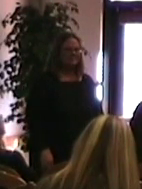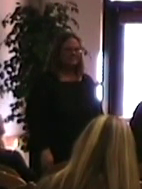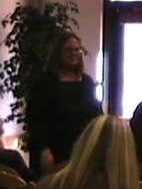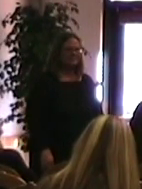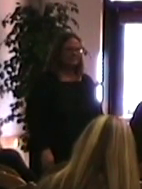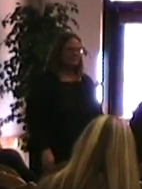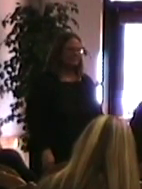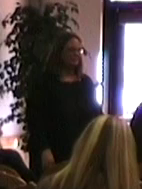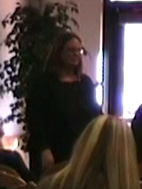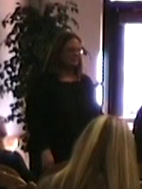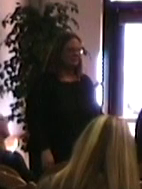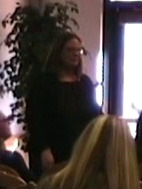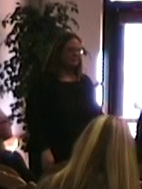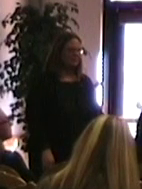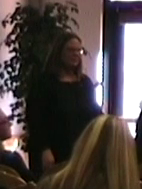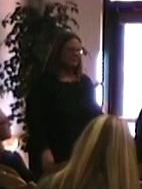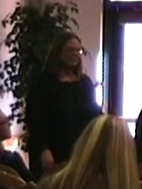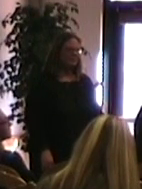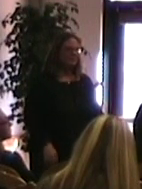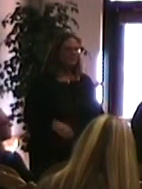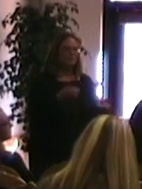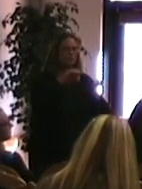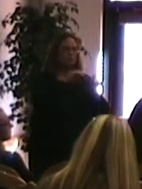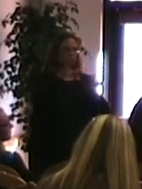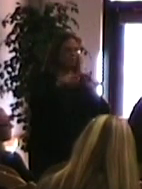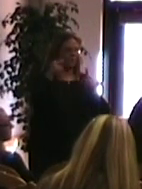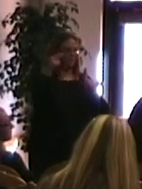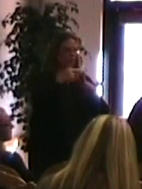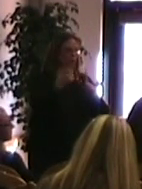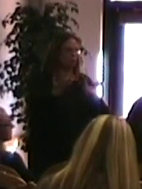And now from the student's point of view.